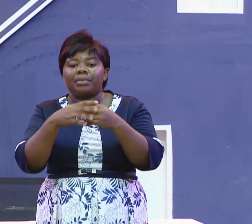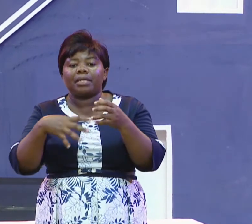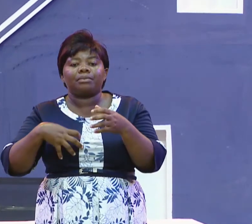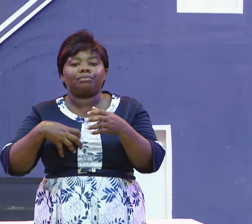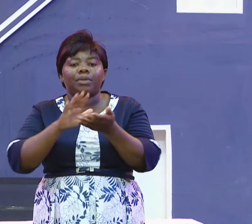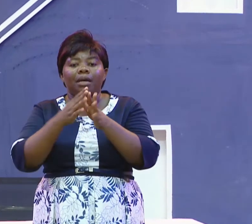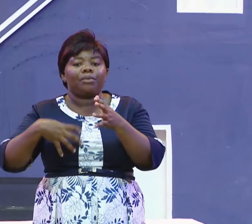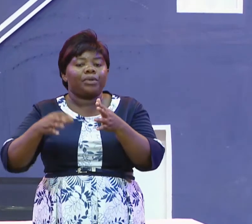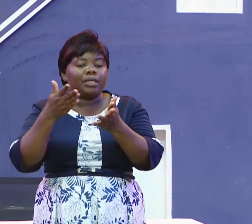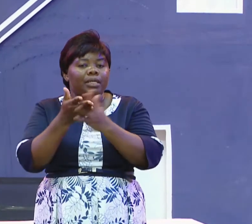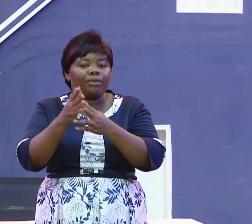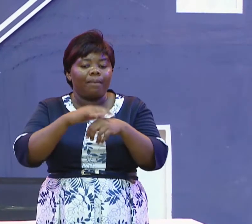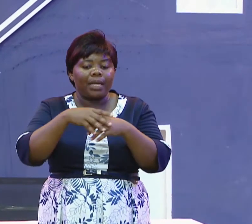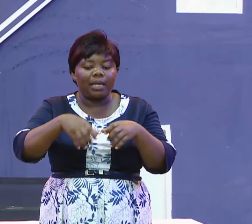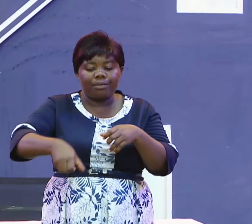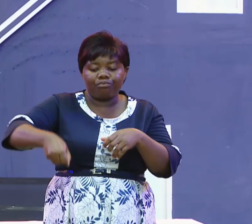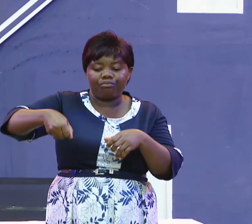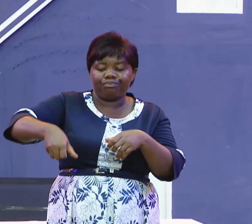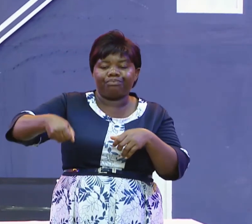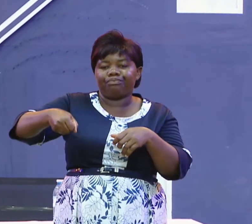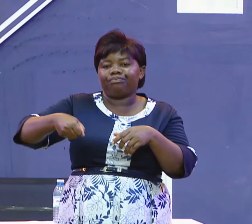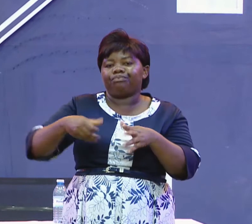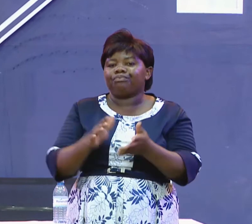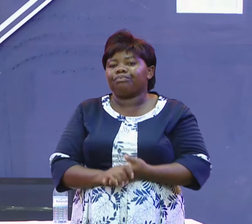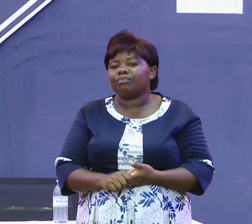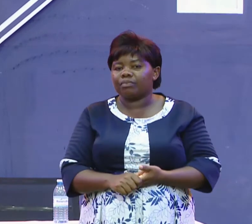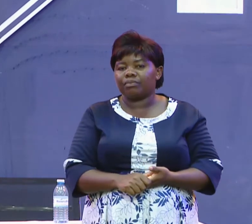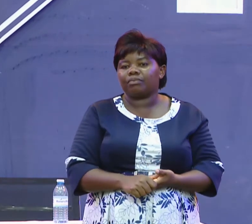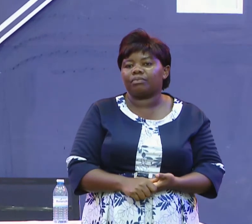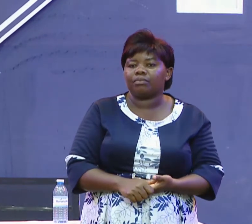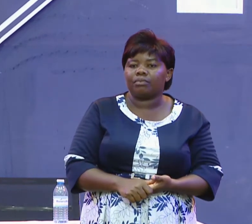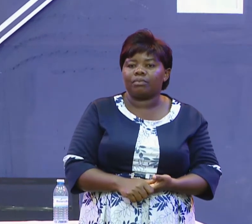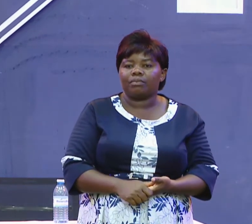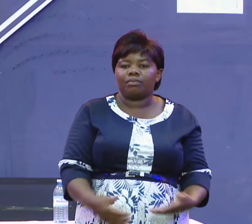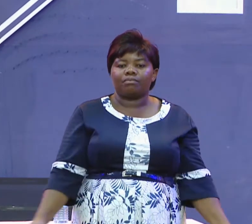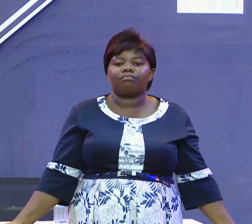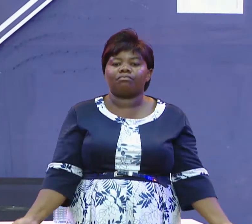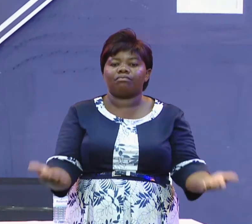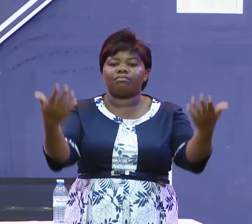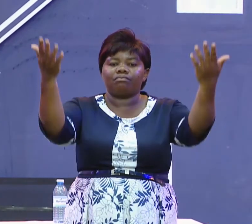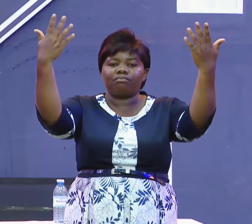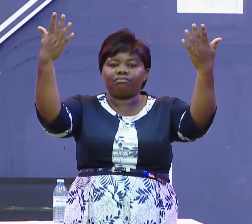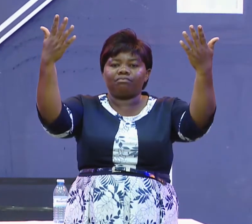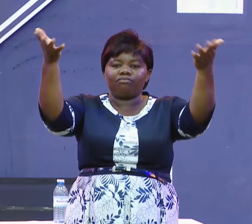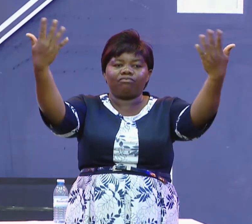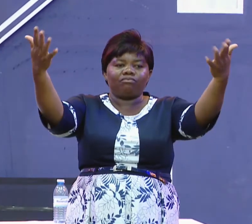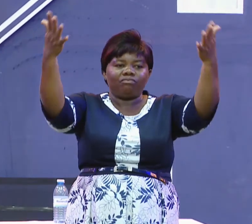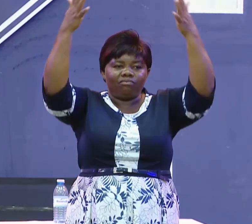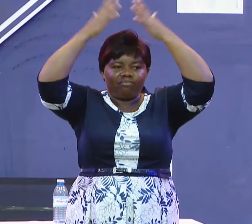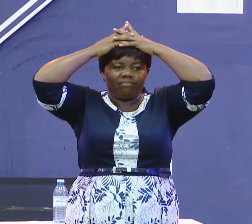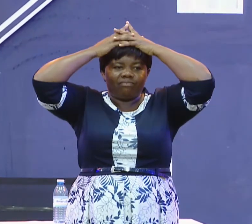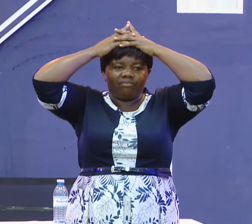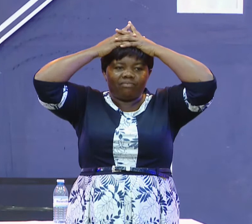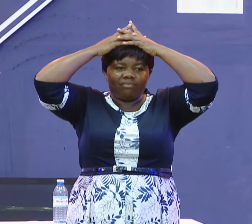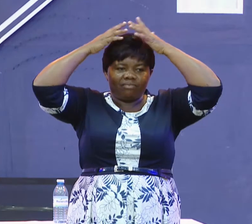someone who trained us how to make a bag, and some people have made money in making those bags. Take mikono jo ku mutu ogu. Put